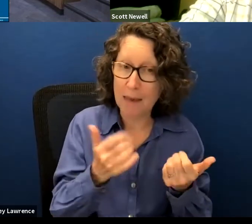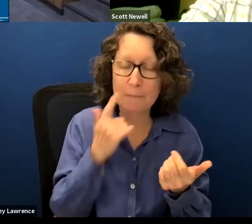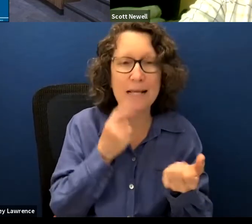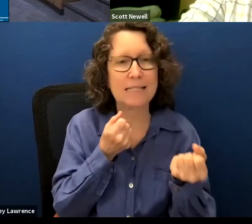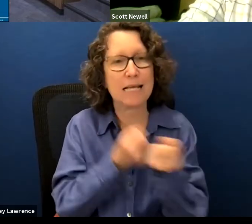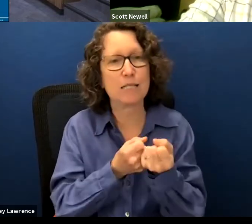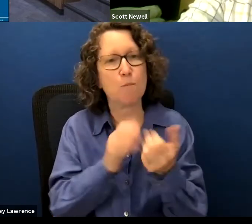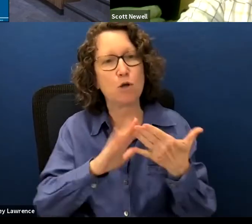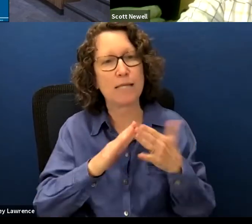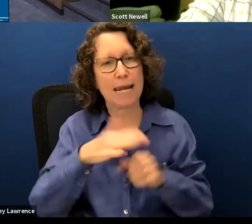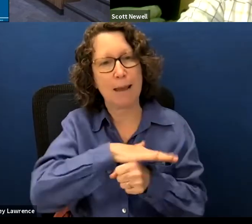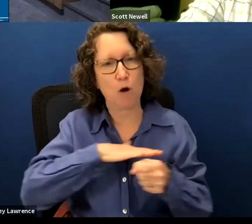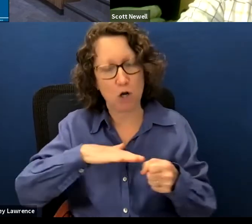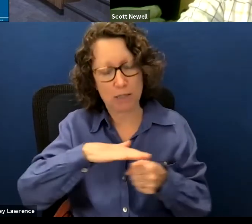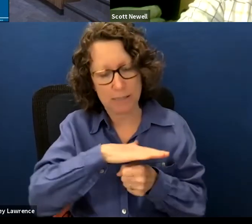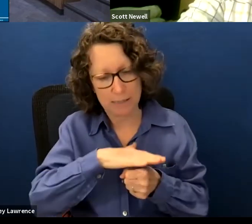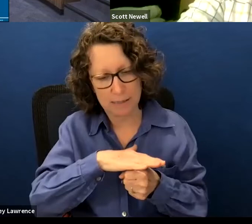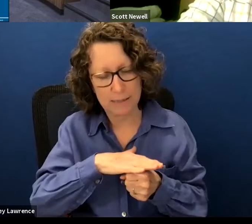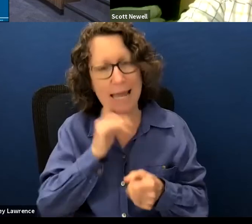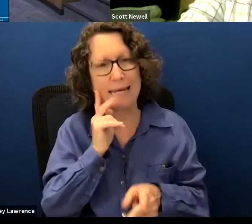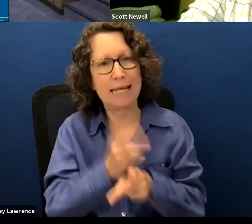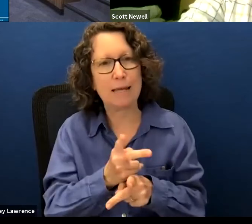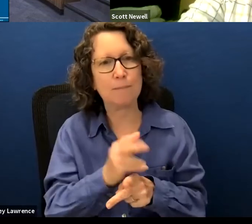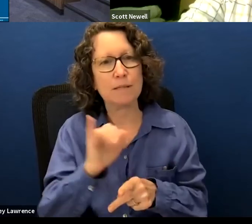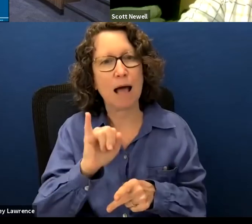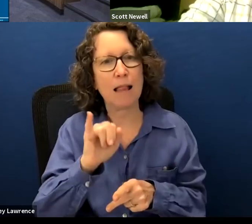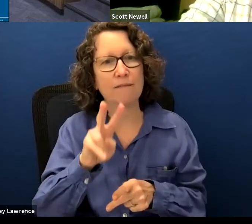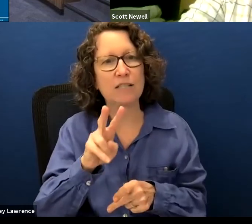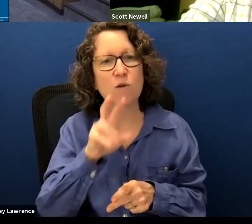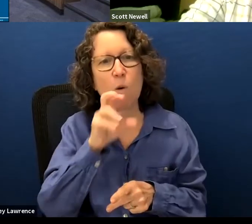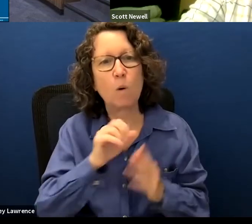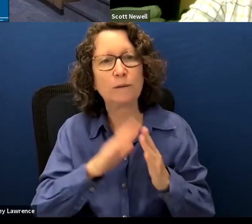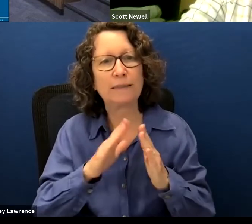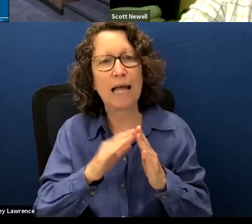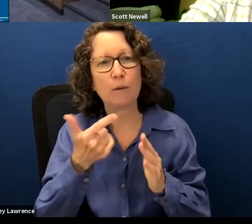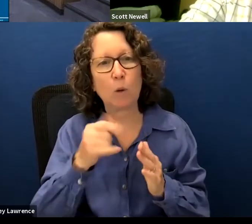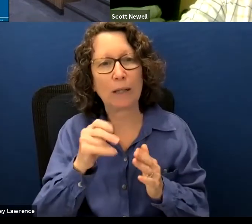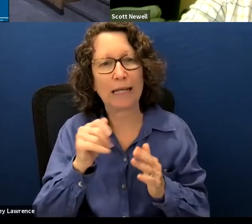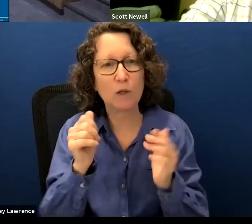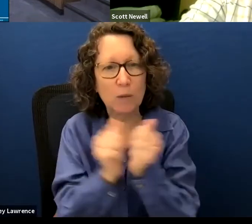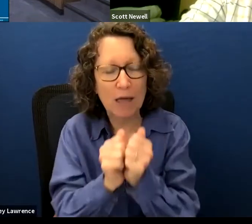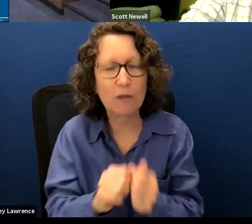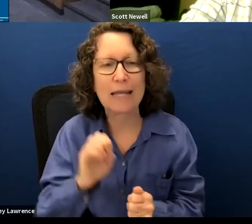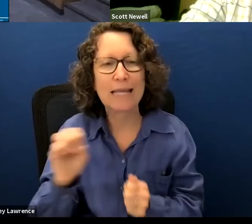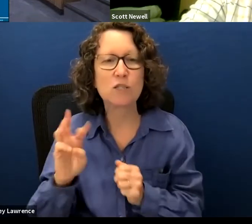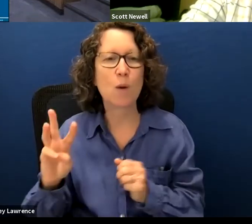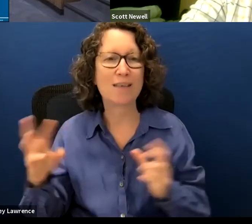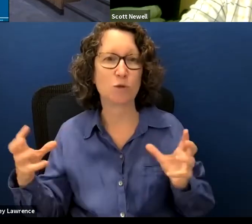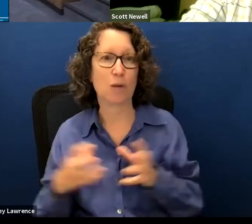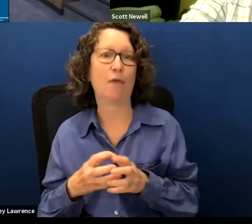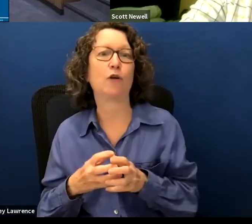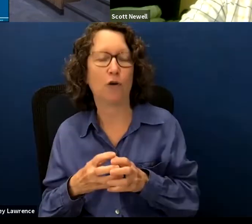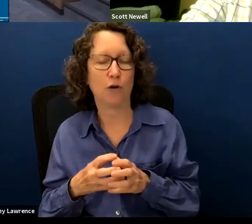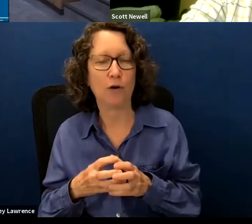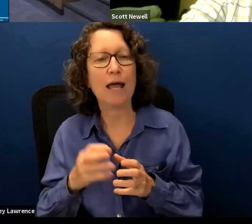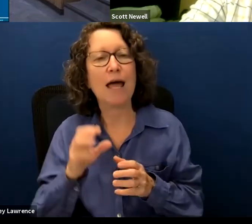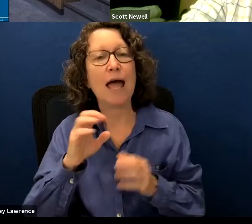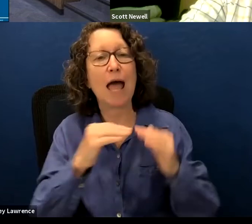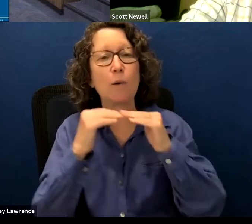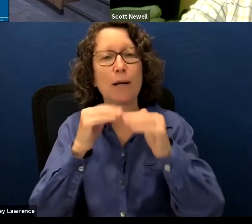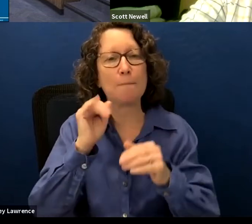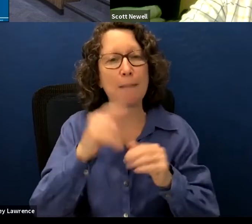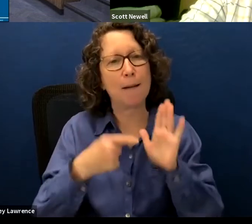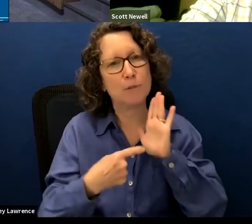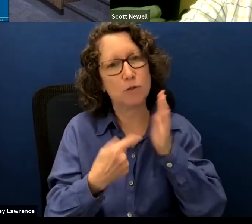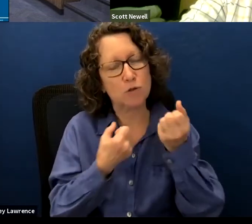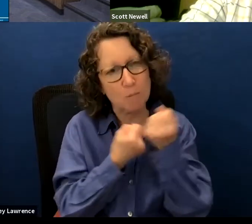supports neighborhoods. It keeps Isla Vista and Old Town Goleta together. It keeps the East Side and West Side together. The equity map supports